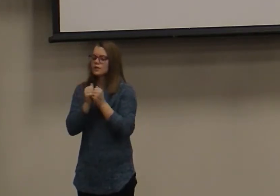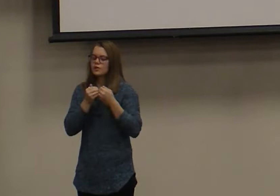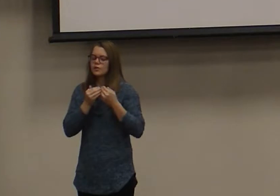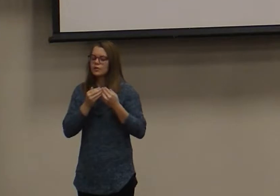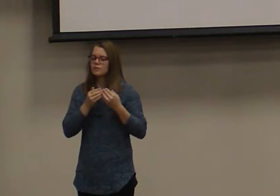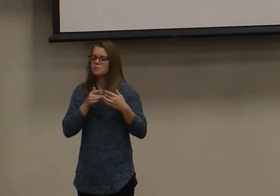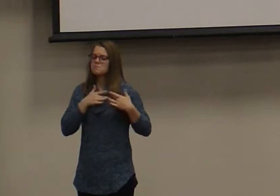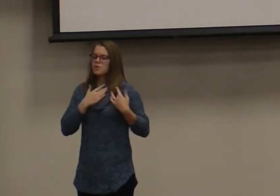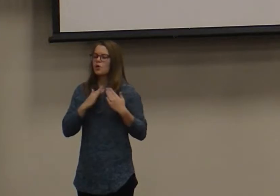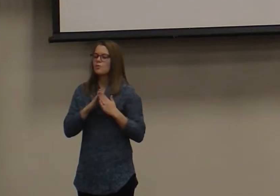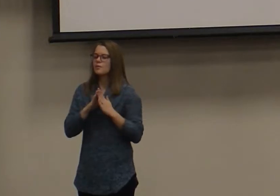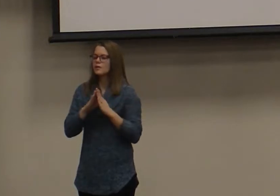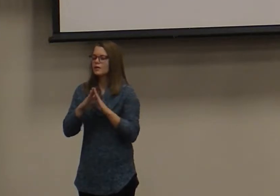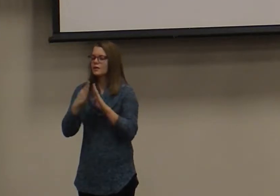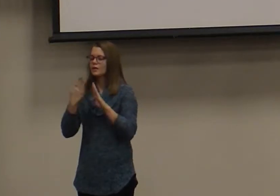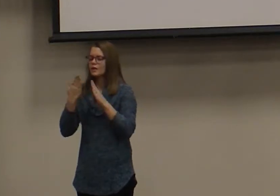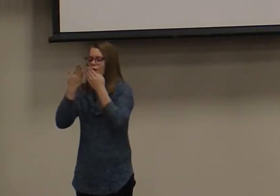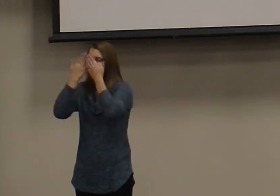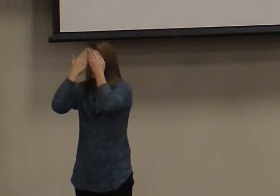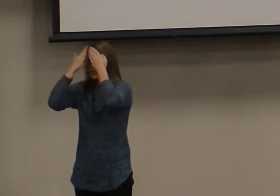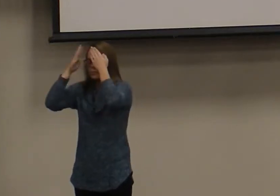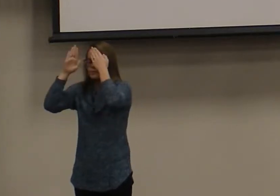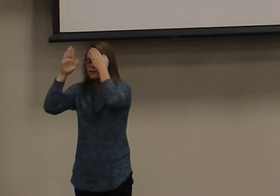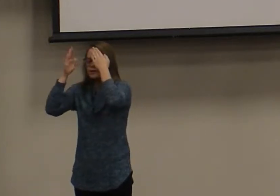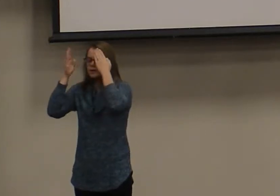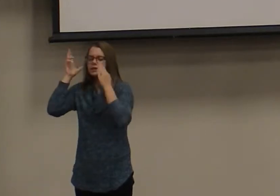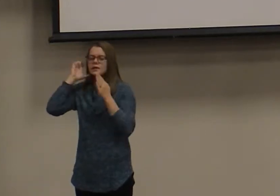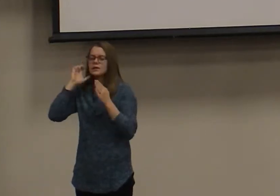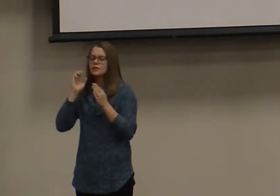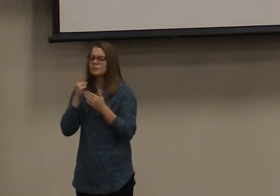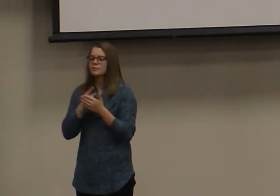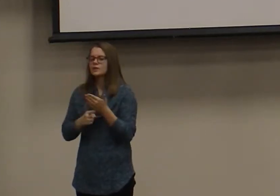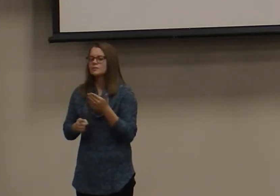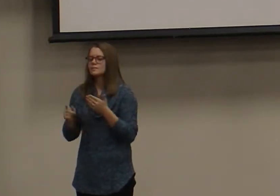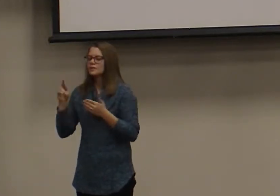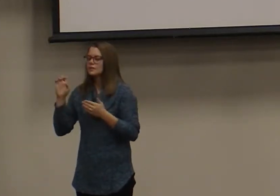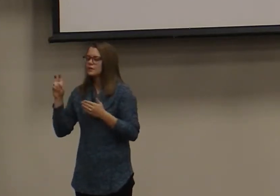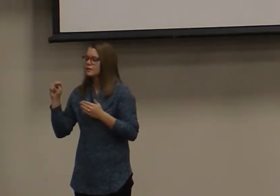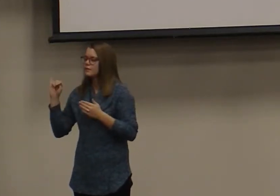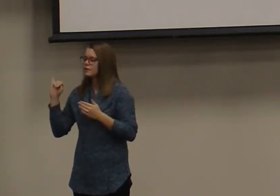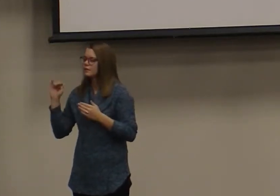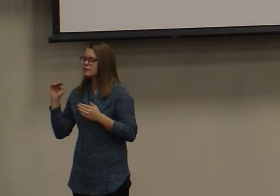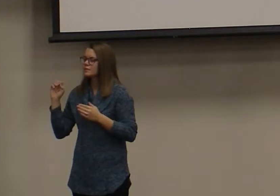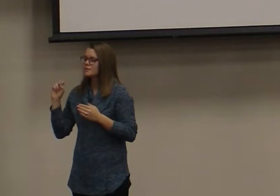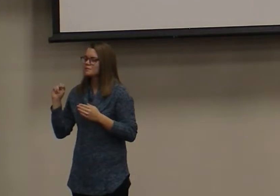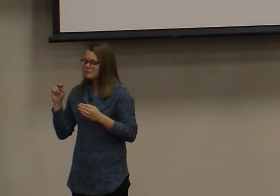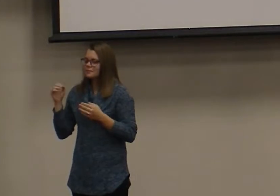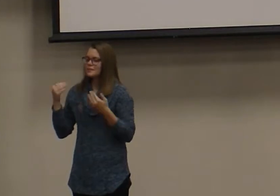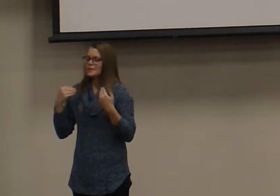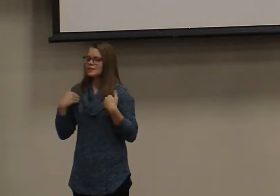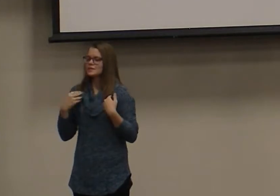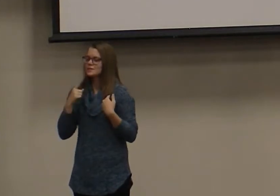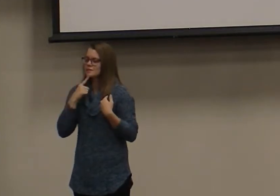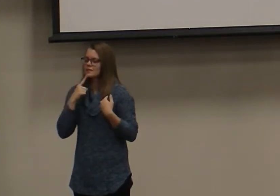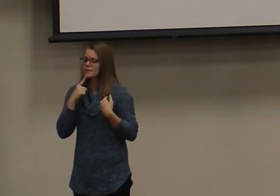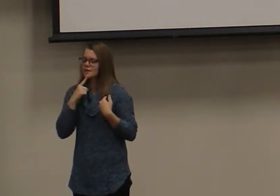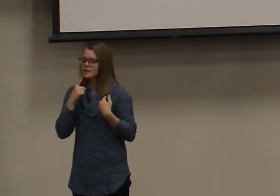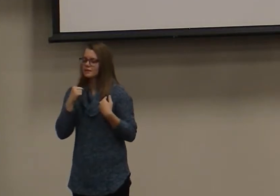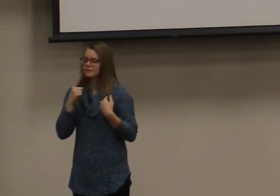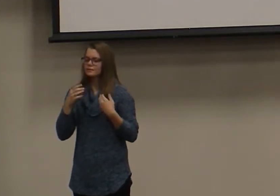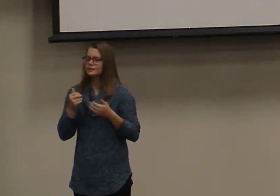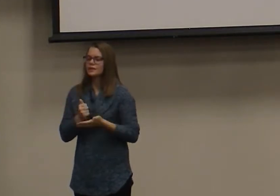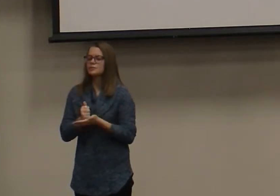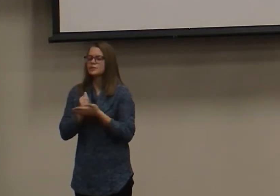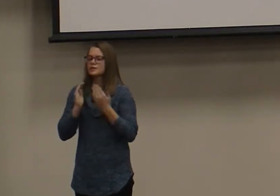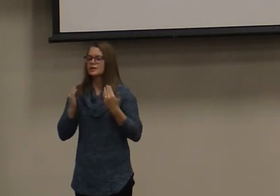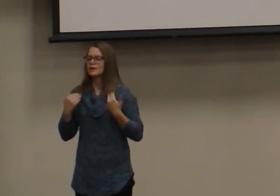so that we are able to hear what Kevin has to say. Just speak through him and help us to have open hearts to hear it. Be with us today and